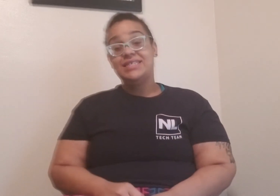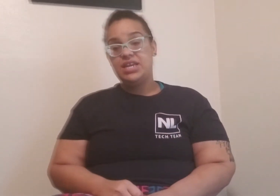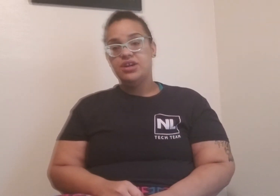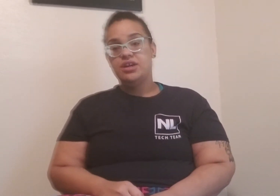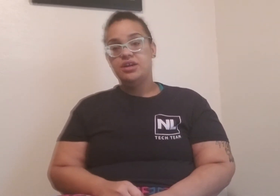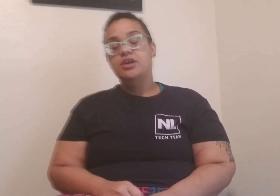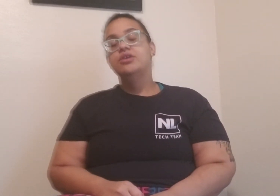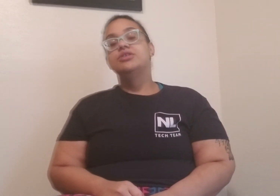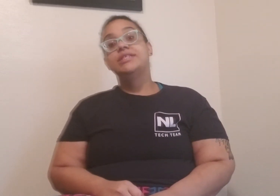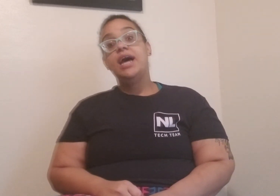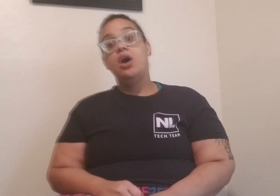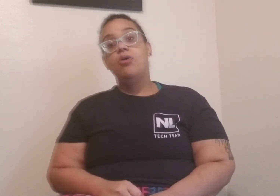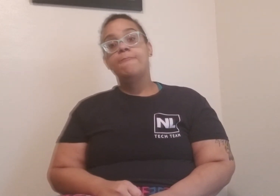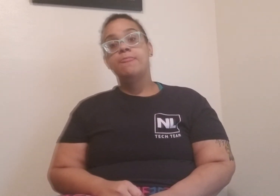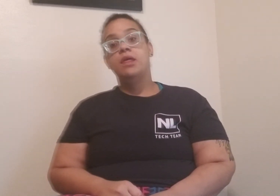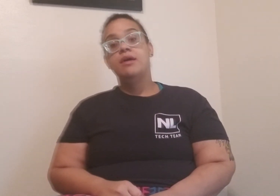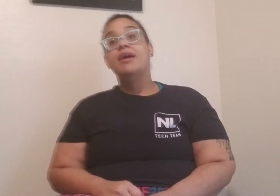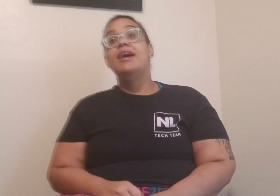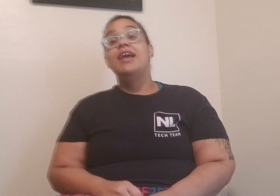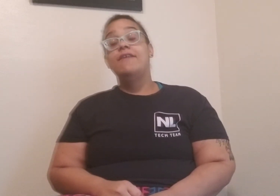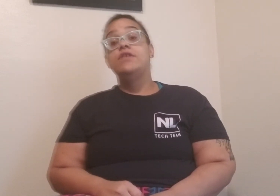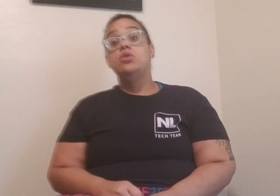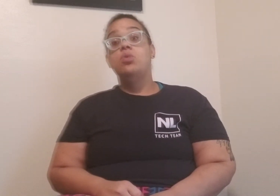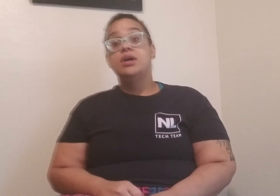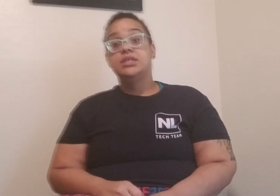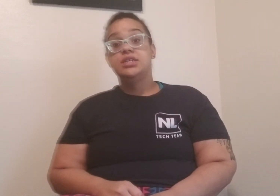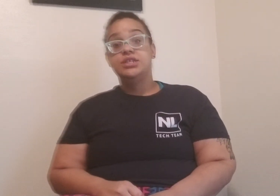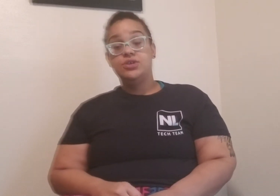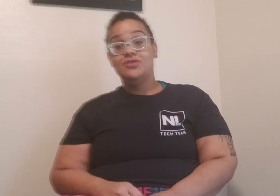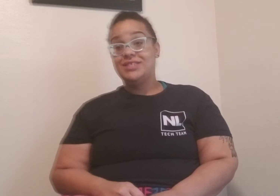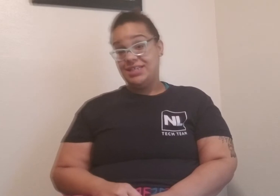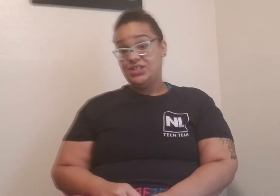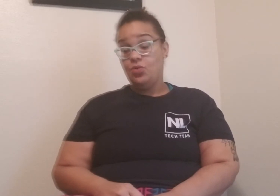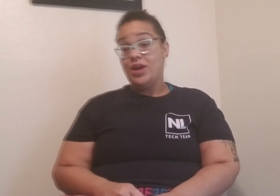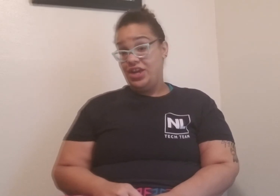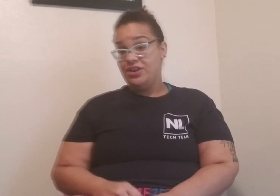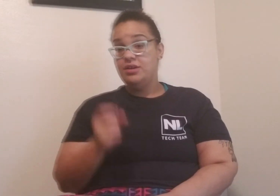year. So if you wanted to do 1 year,